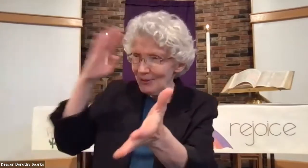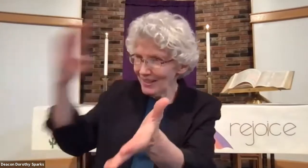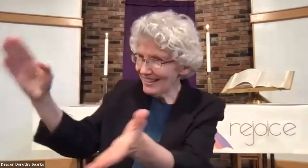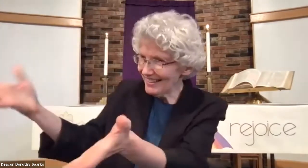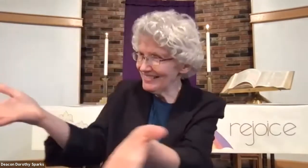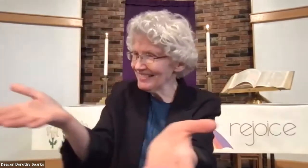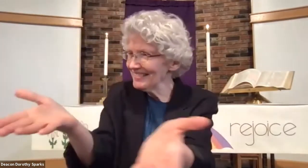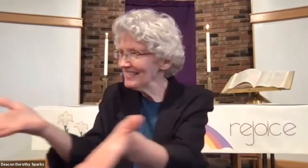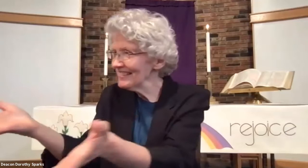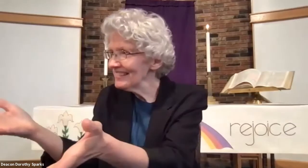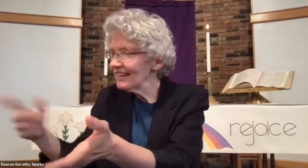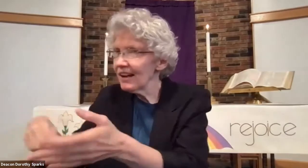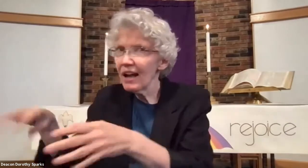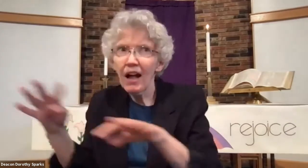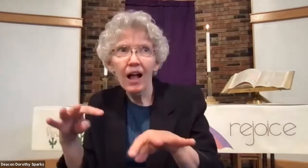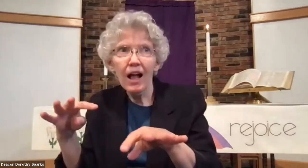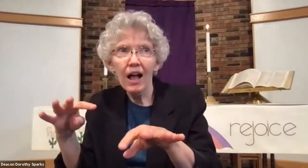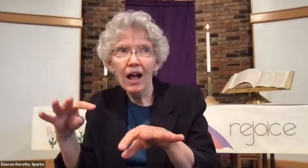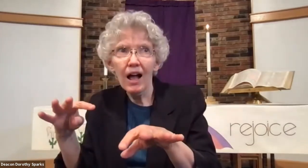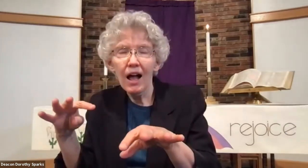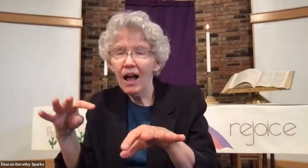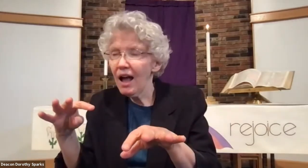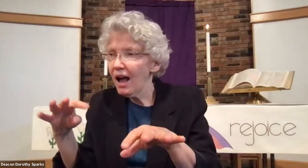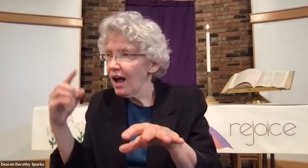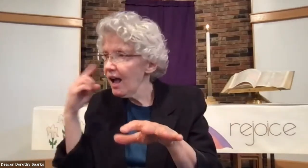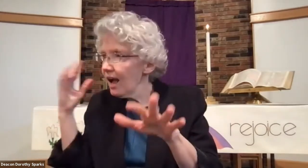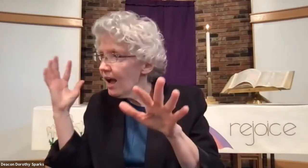Jesus appeared to them and greeted them.